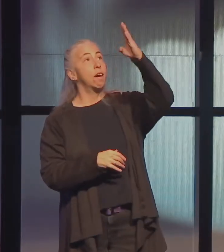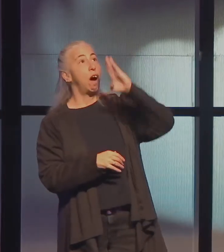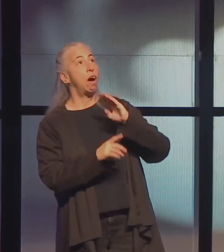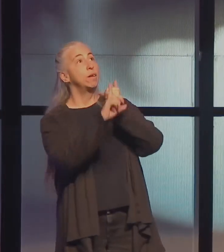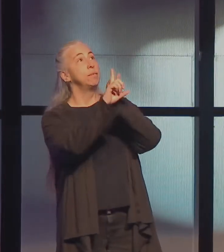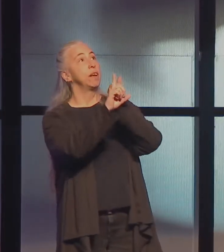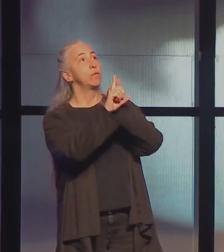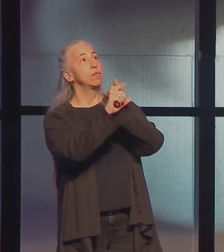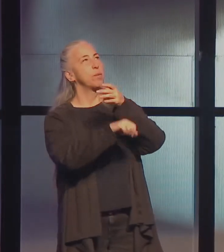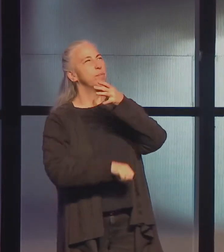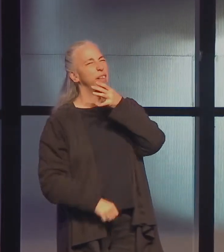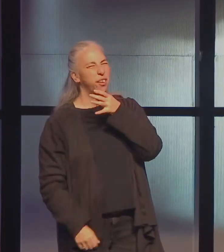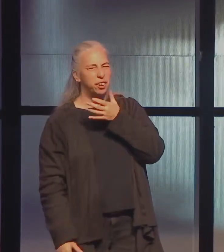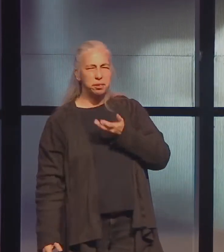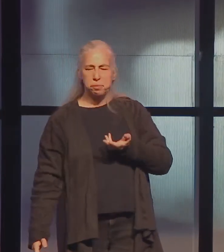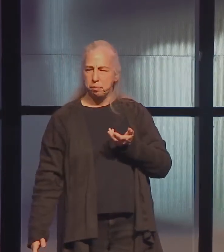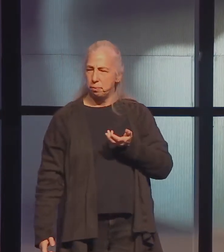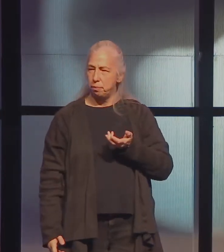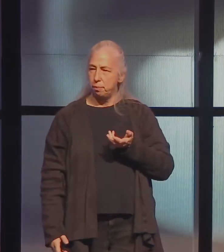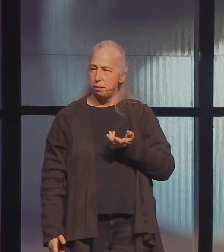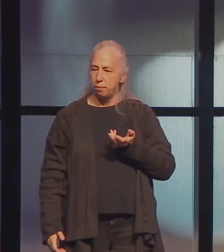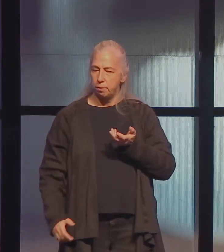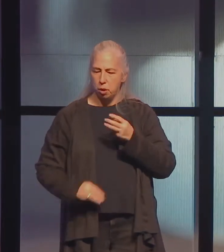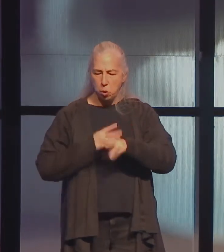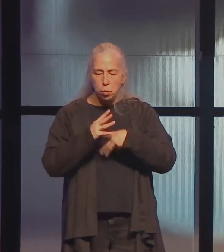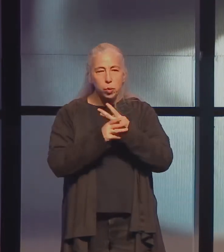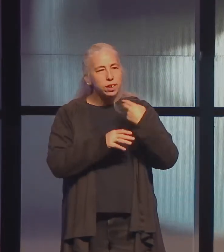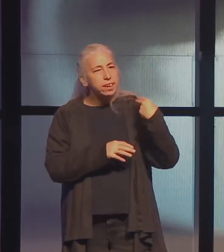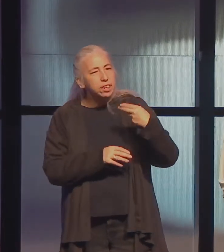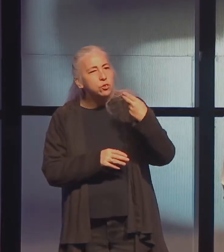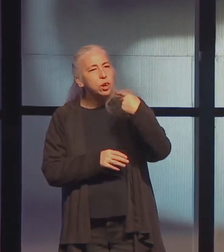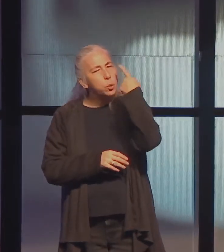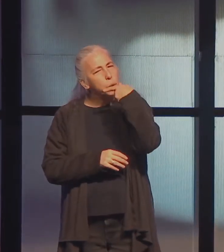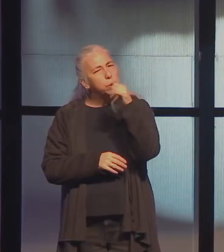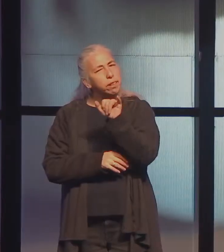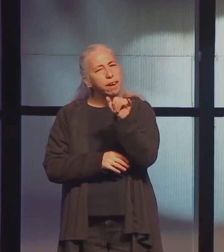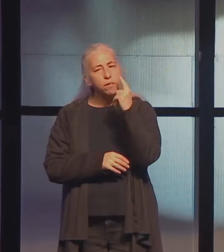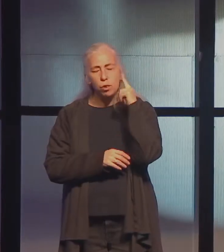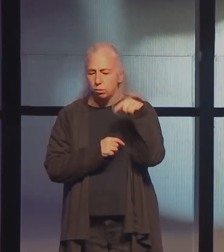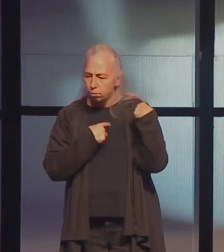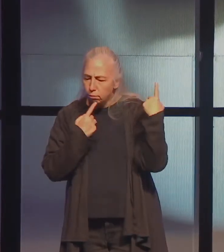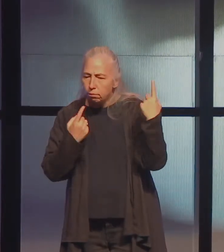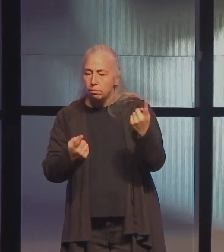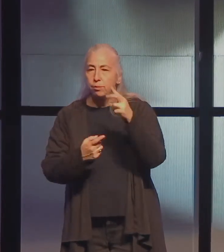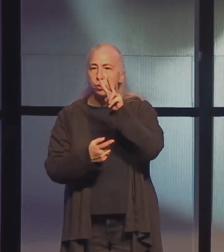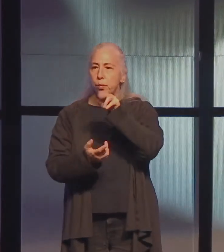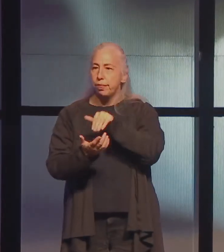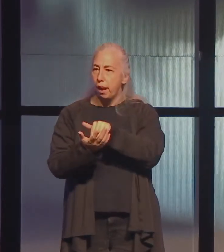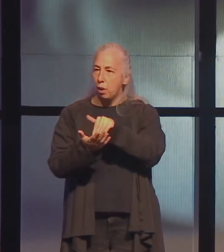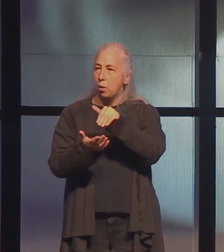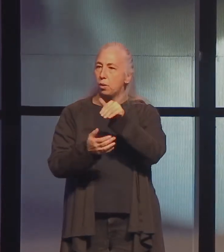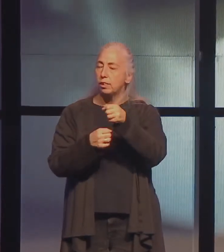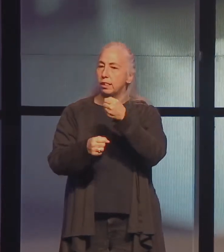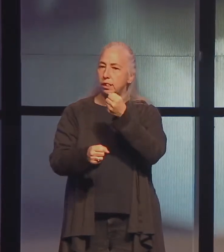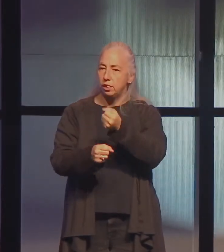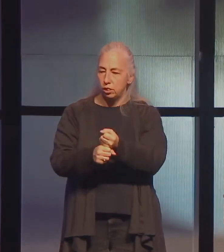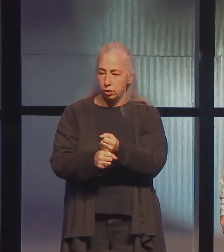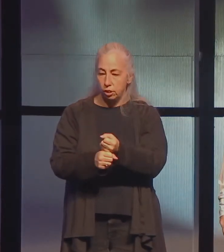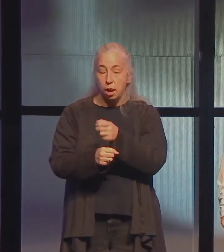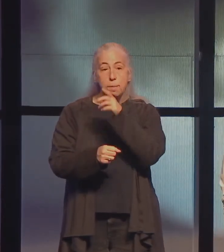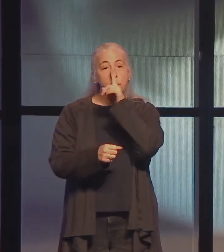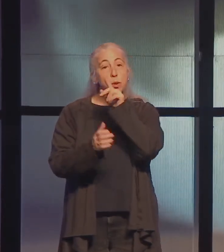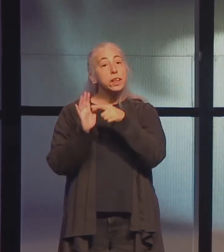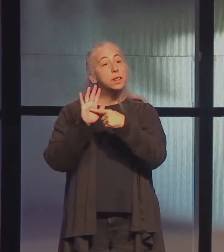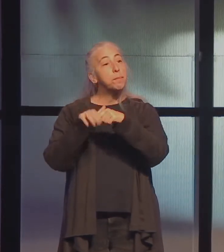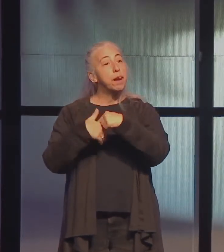mother? What would world history have looked like for the last 2,000 years? But the dominant metaphor that